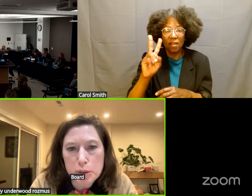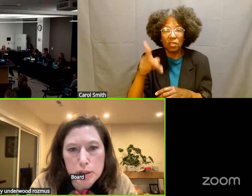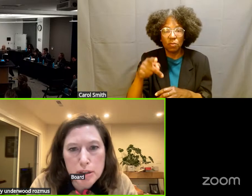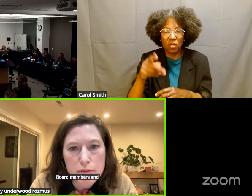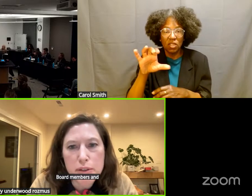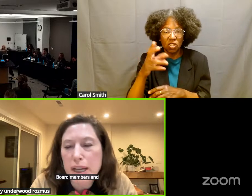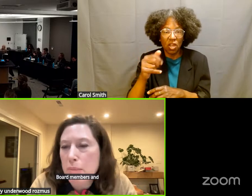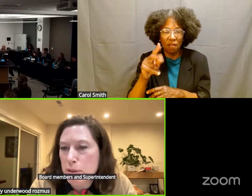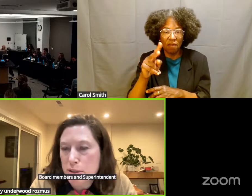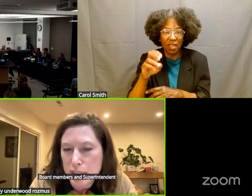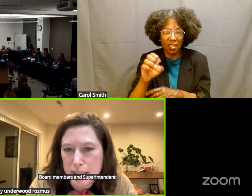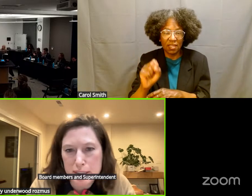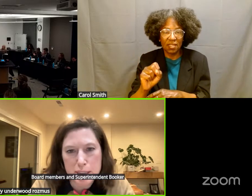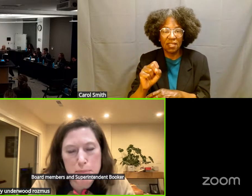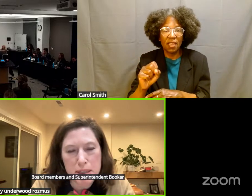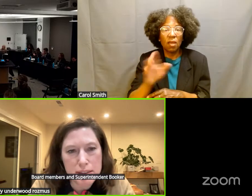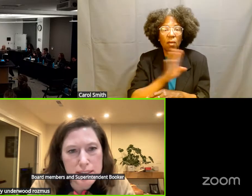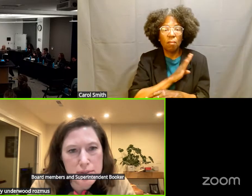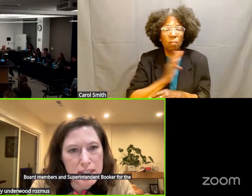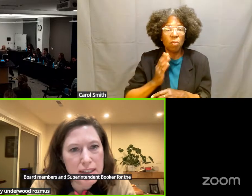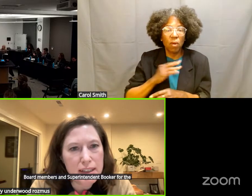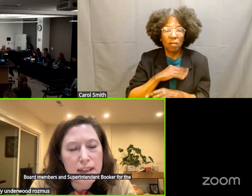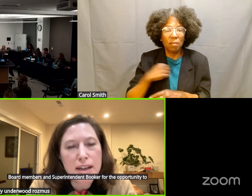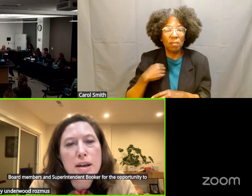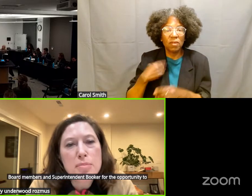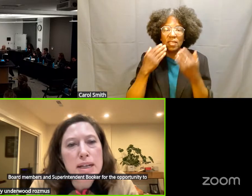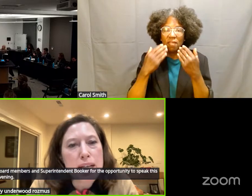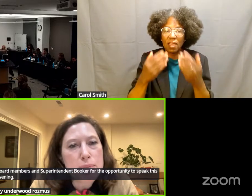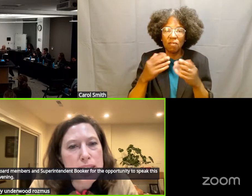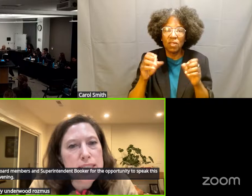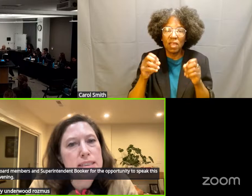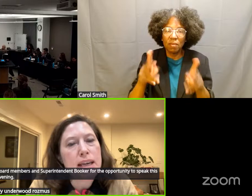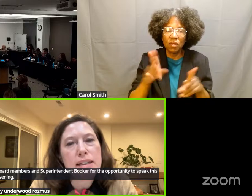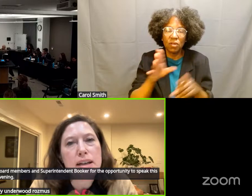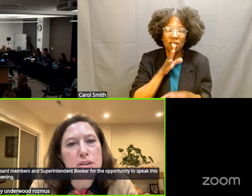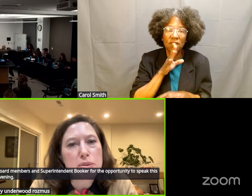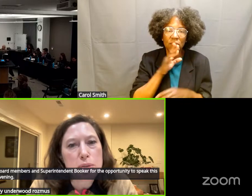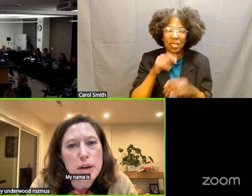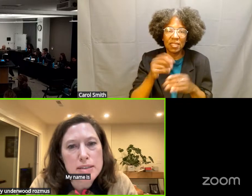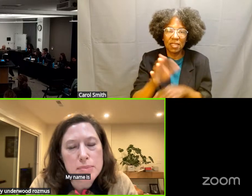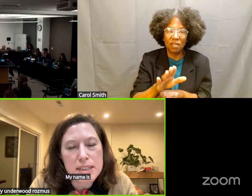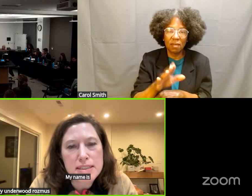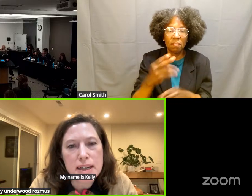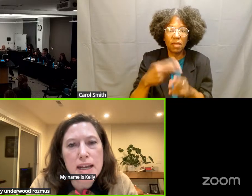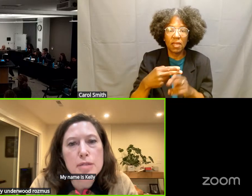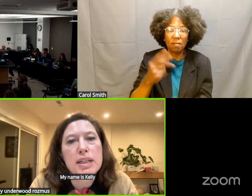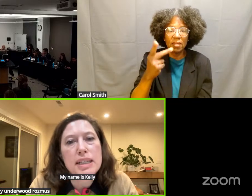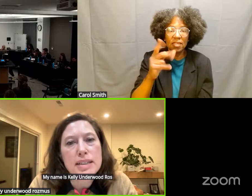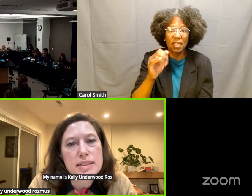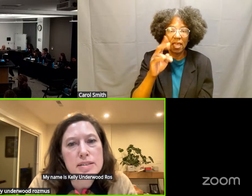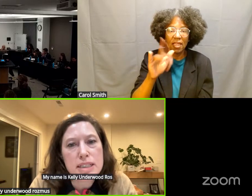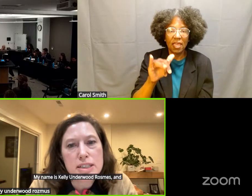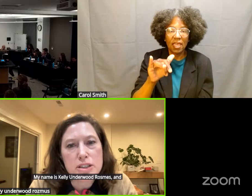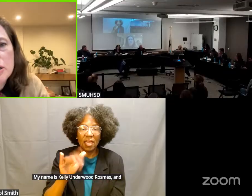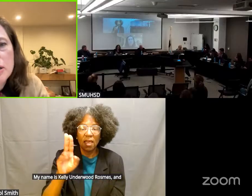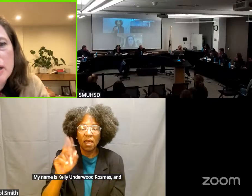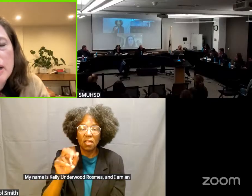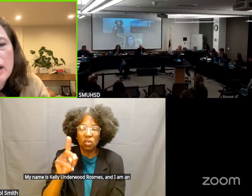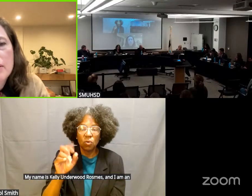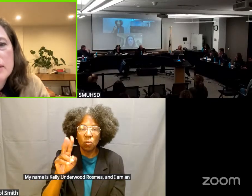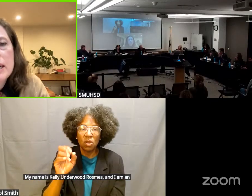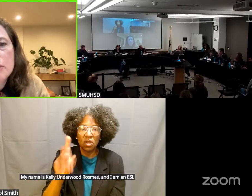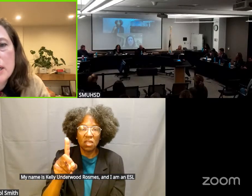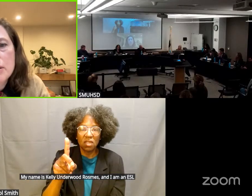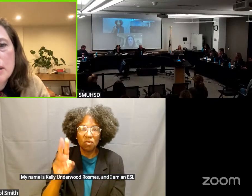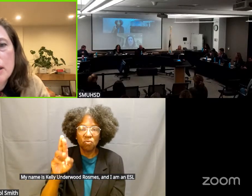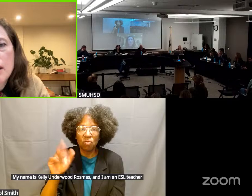Superintendent Booker for the opportunity to speak this evening. My name is Kelly Underwood Rasmus, and I am an ESL teacher and